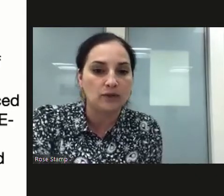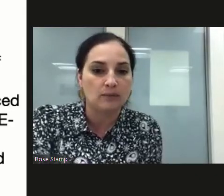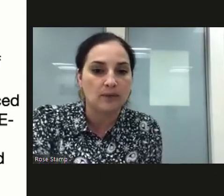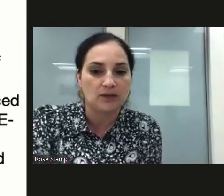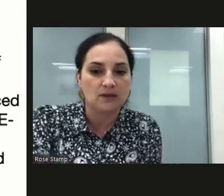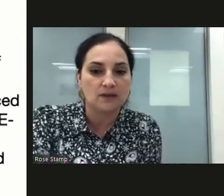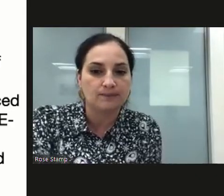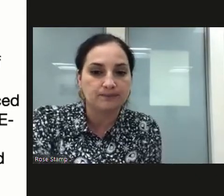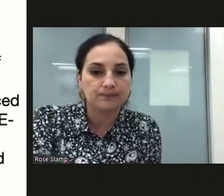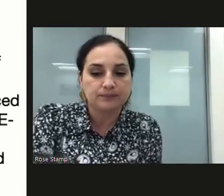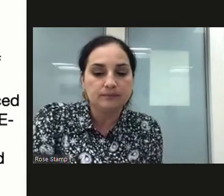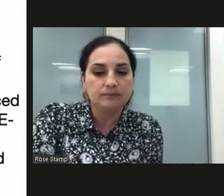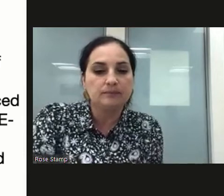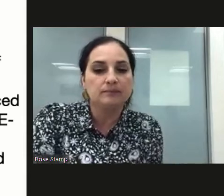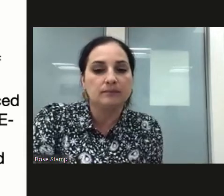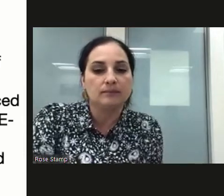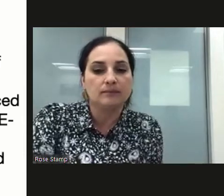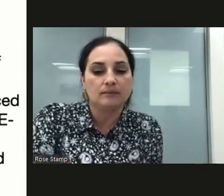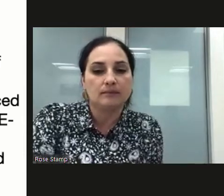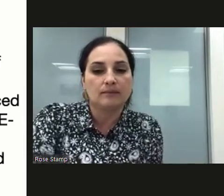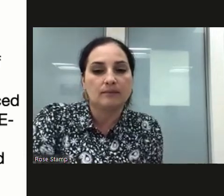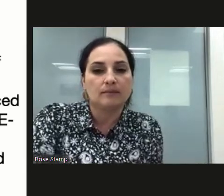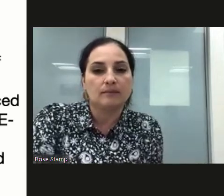of language emergence.